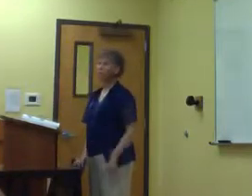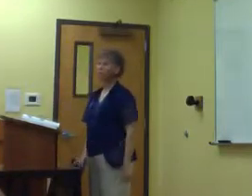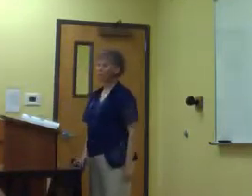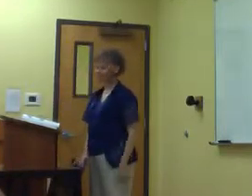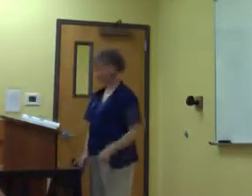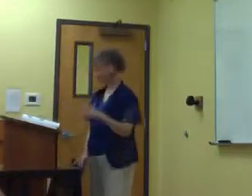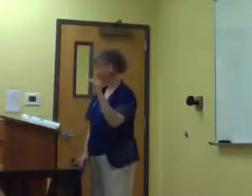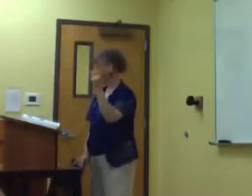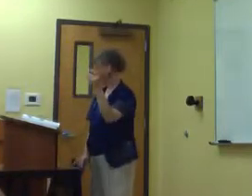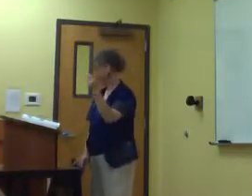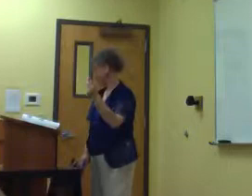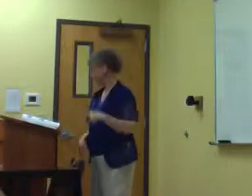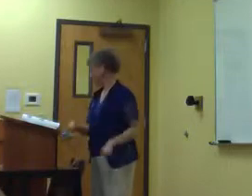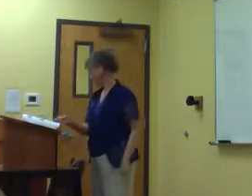Dog.